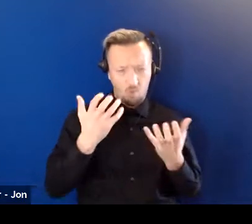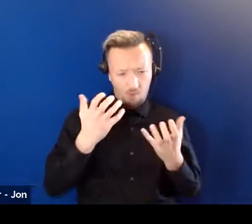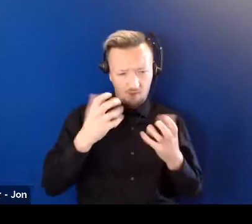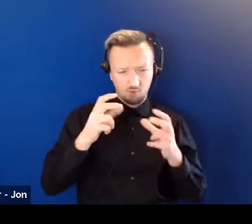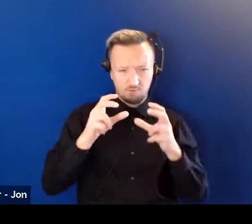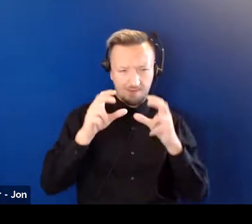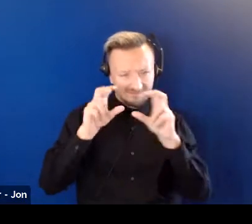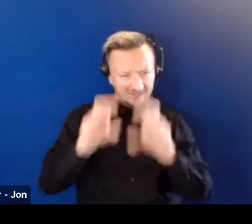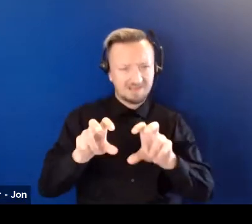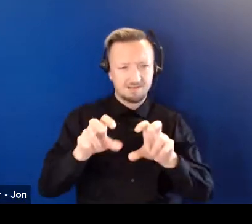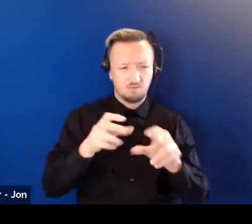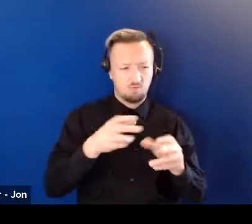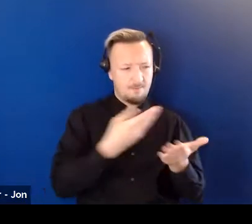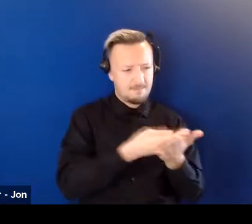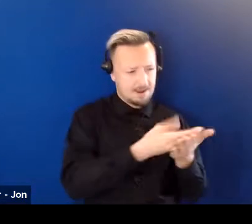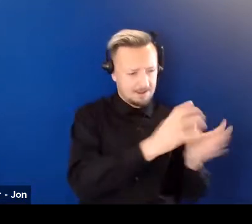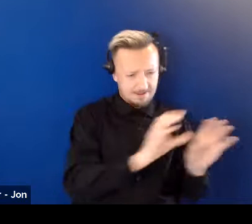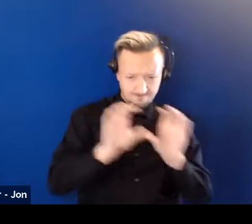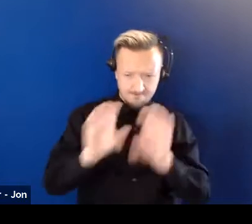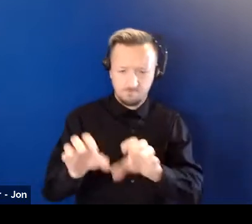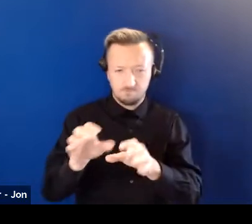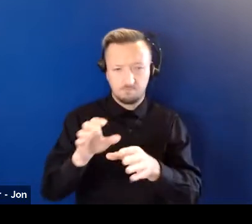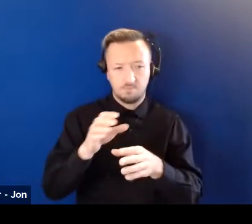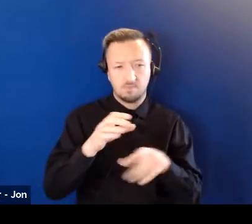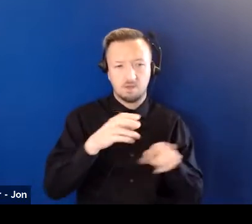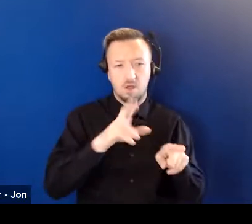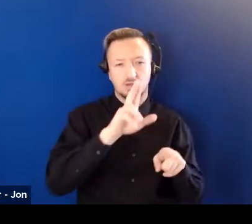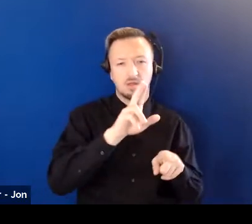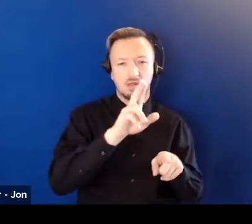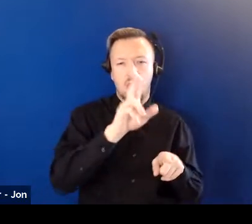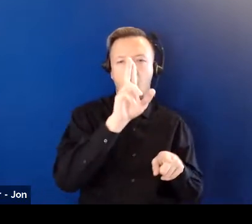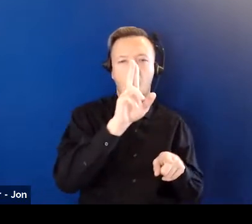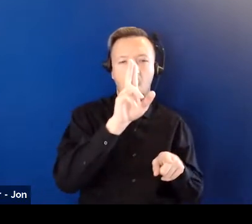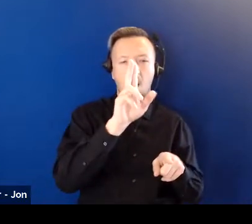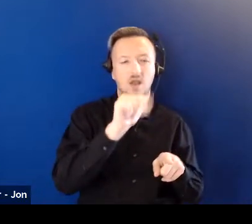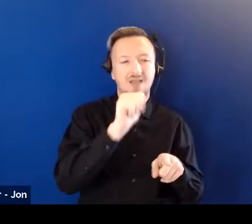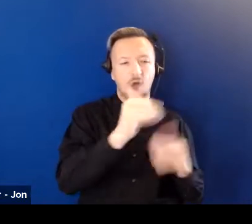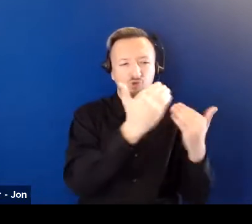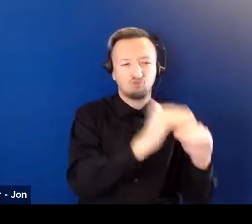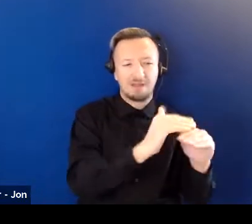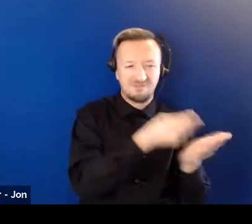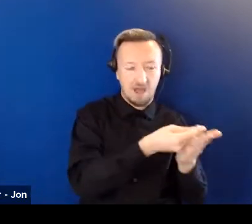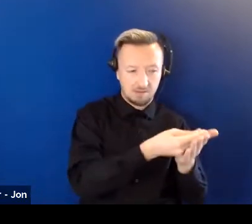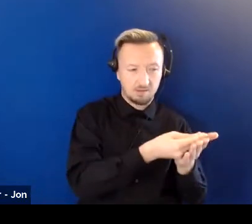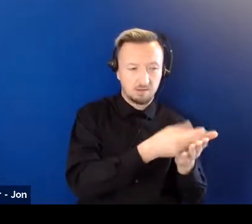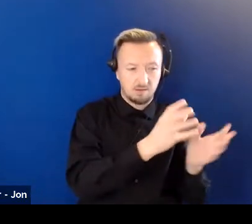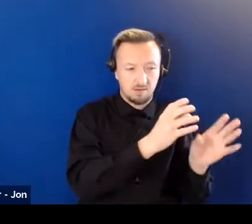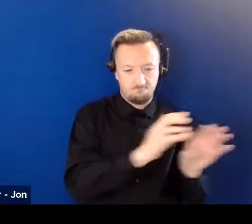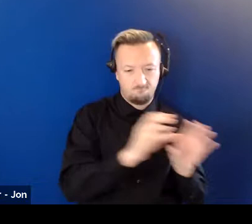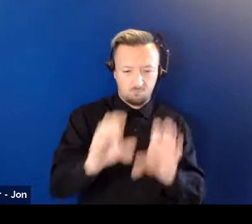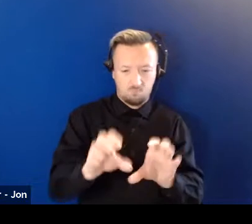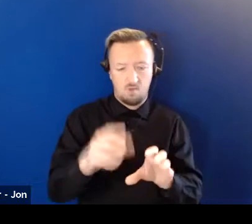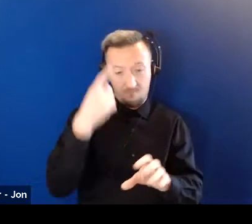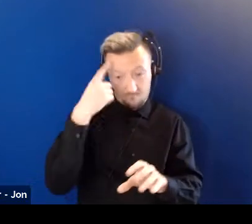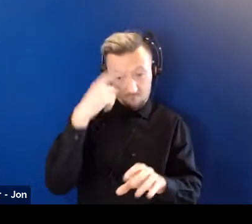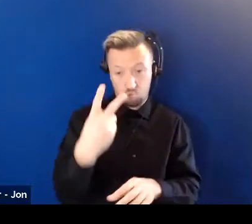that are from our unrestricted funds to be able to support the 2 positions. So we were very lucky that we were